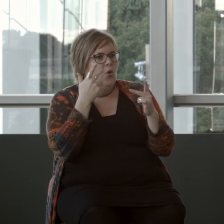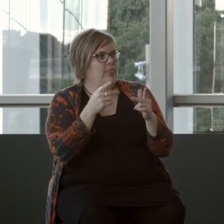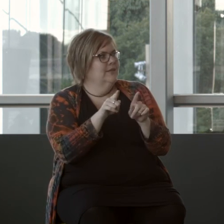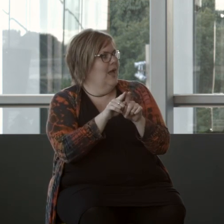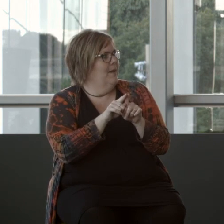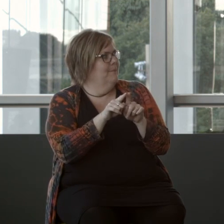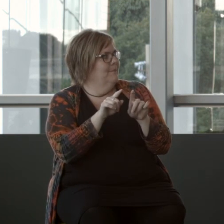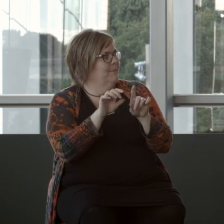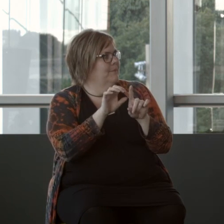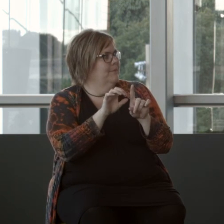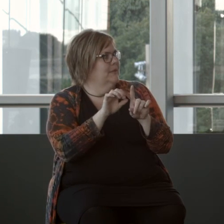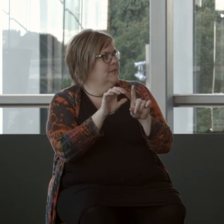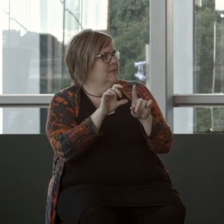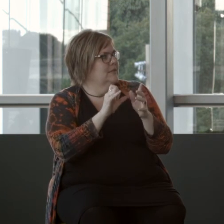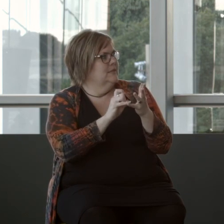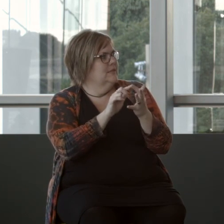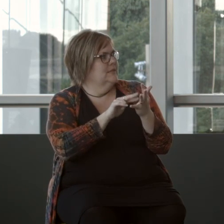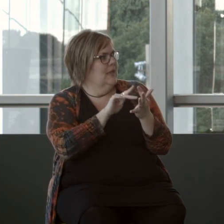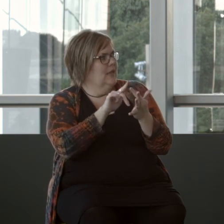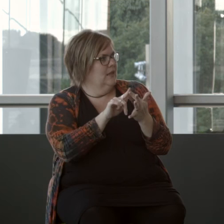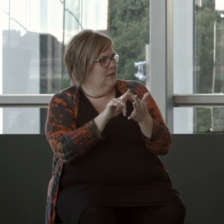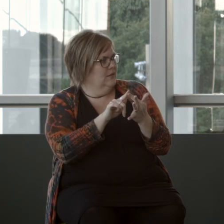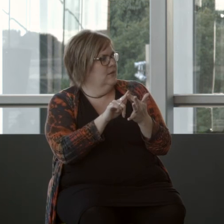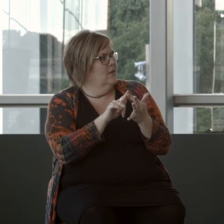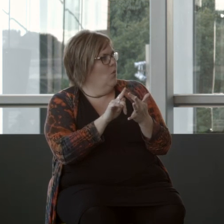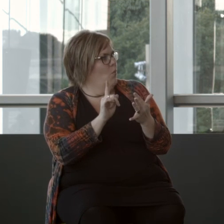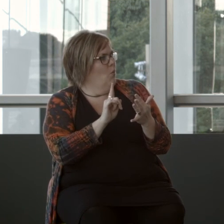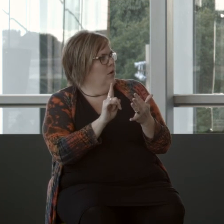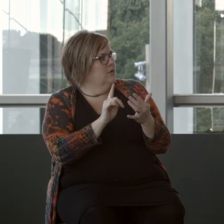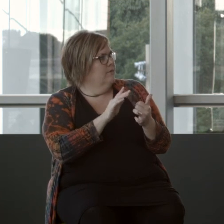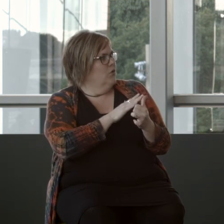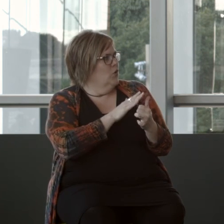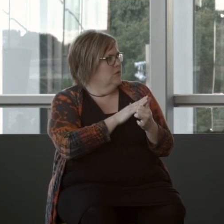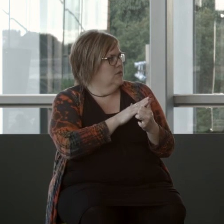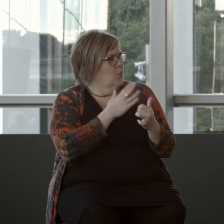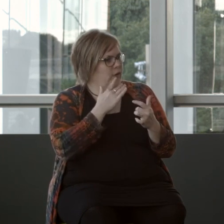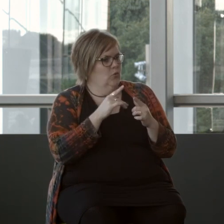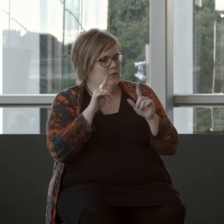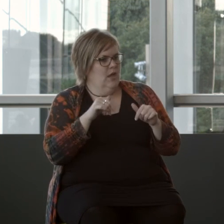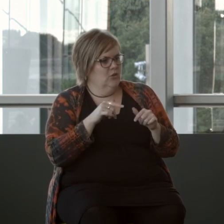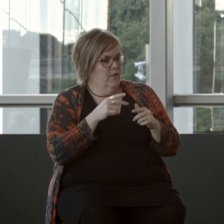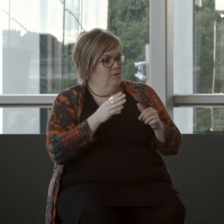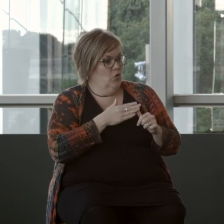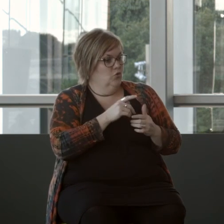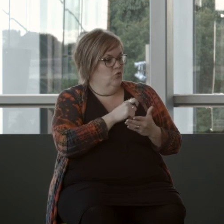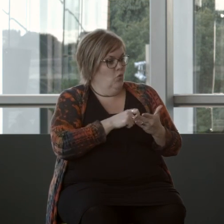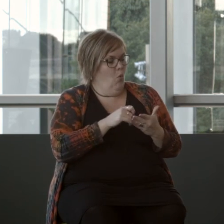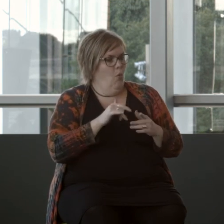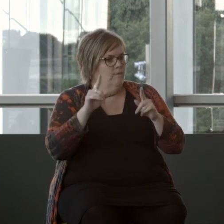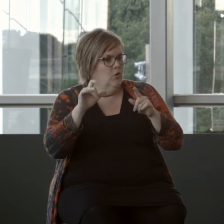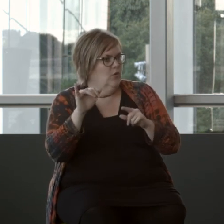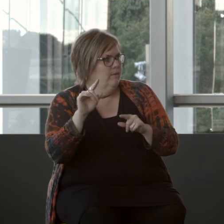scene. That's the way. Sure. So what comes first in your practice? The drawing, the photograph?